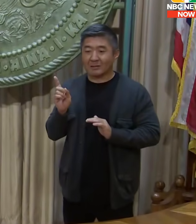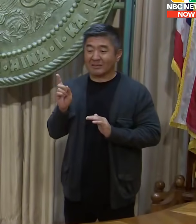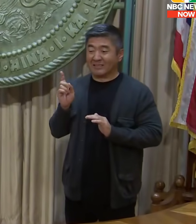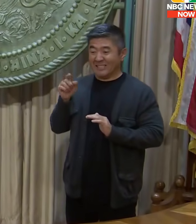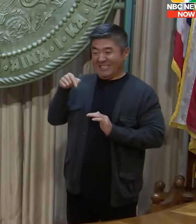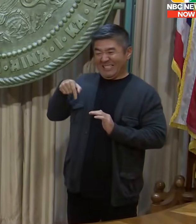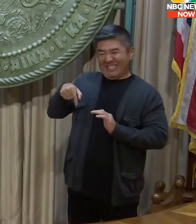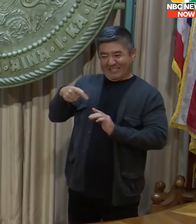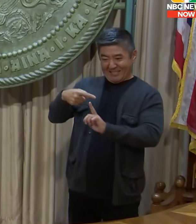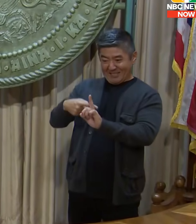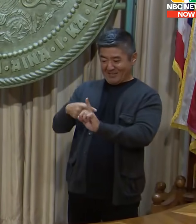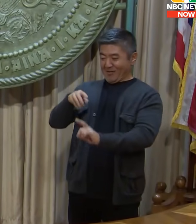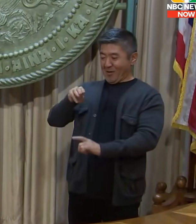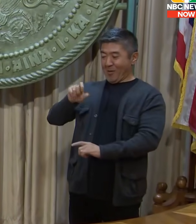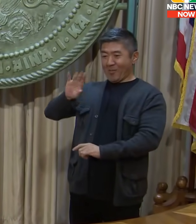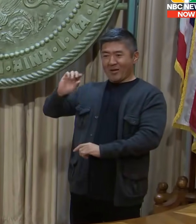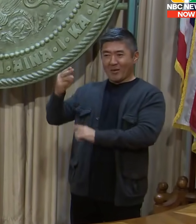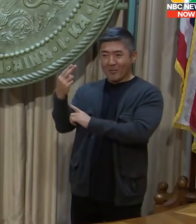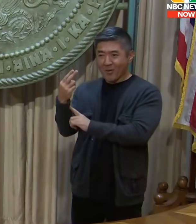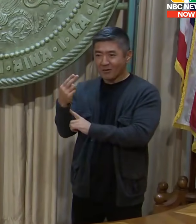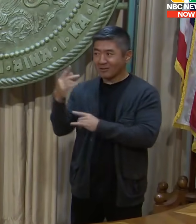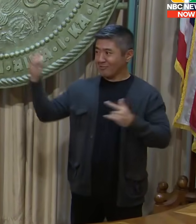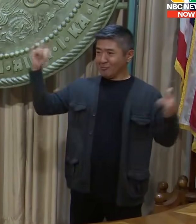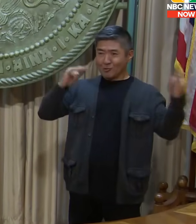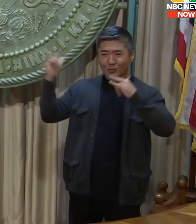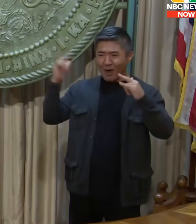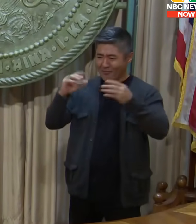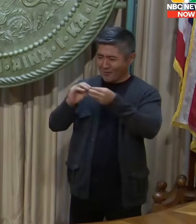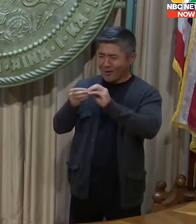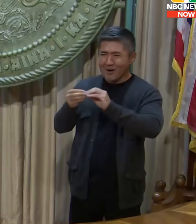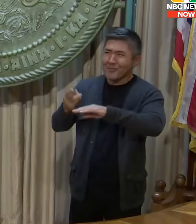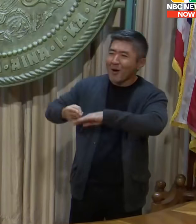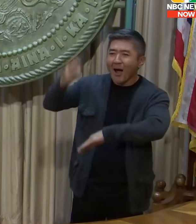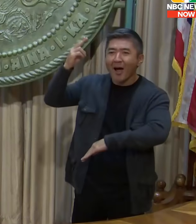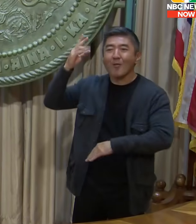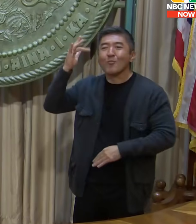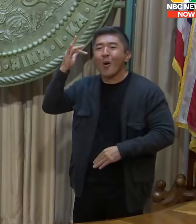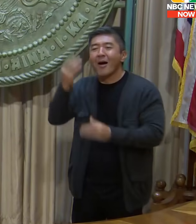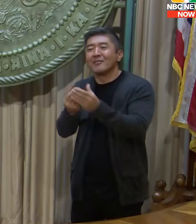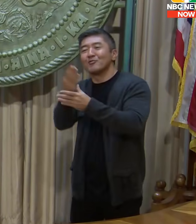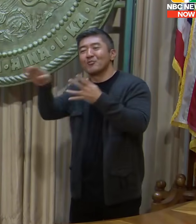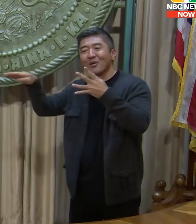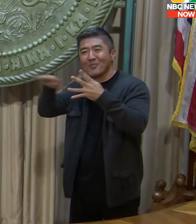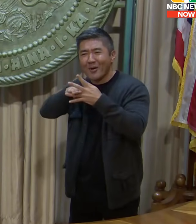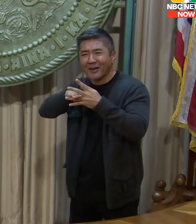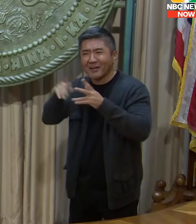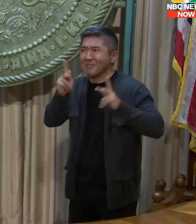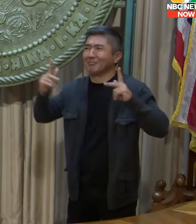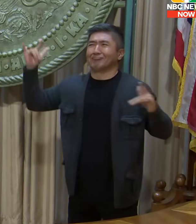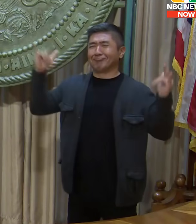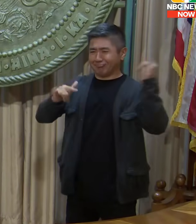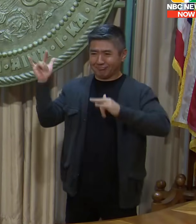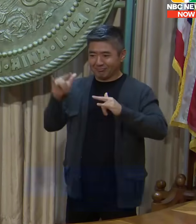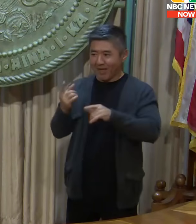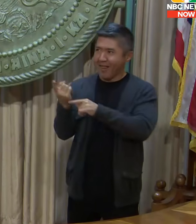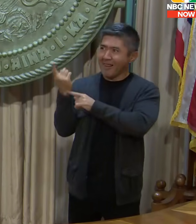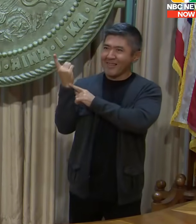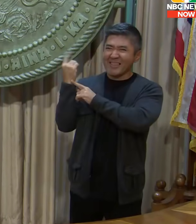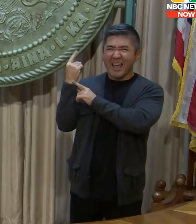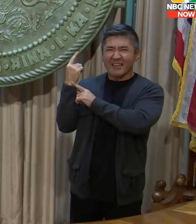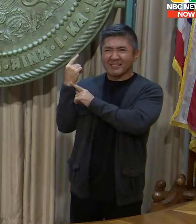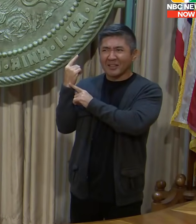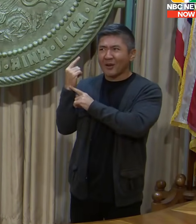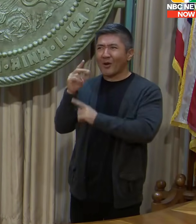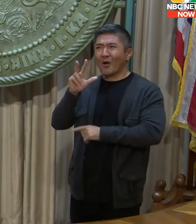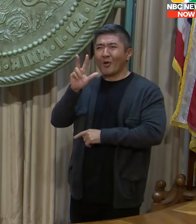March is very high in terms of air travel with spring break. Last year at this time, there were more than